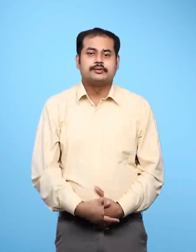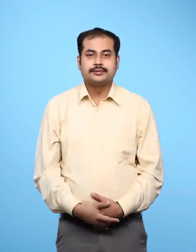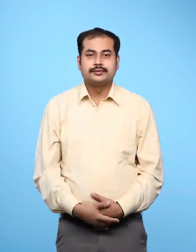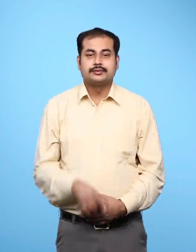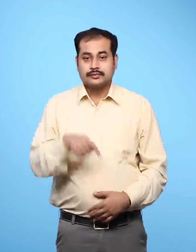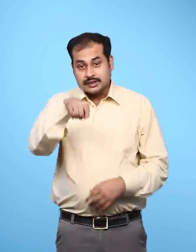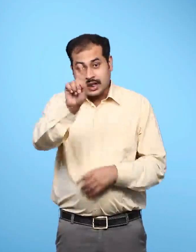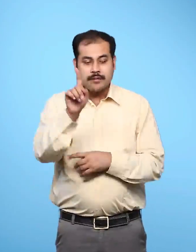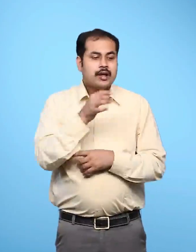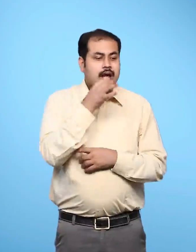Find out.